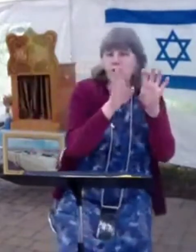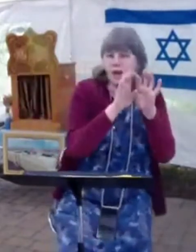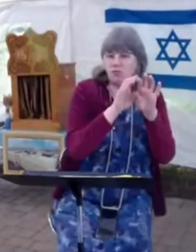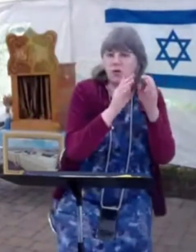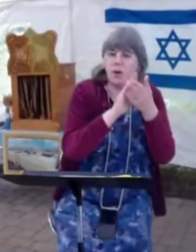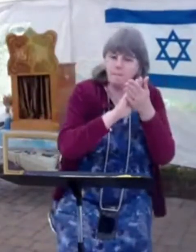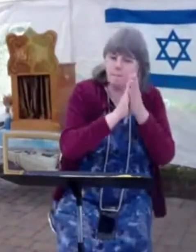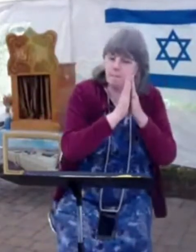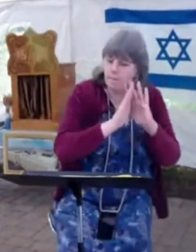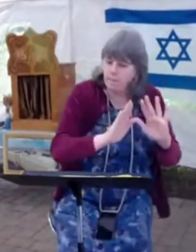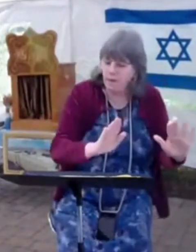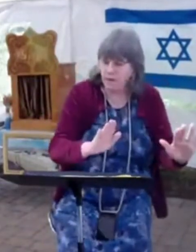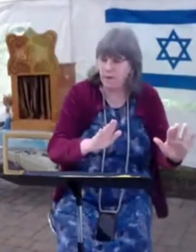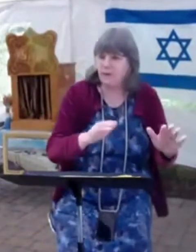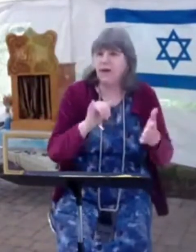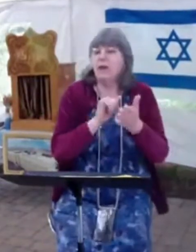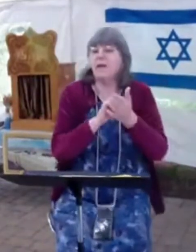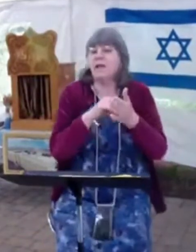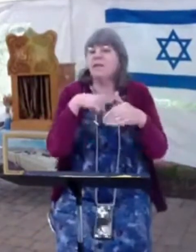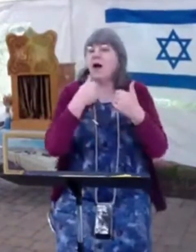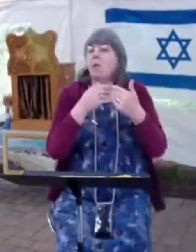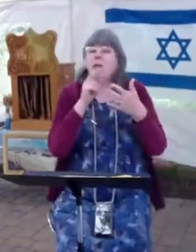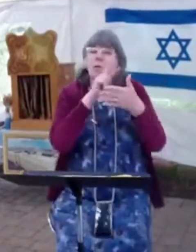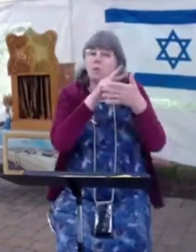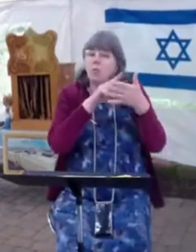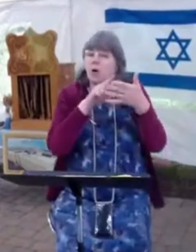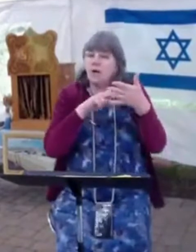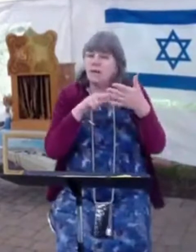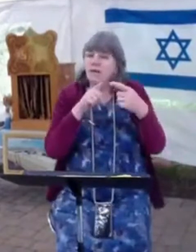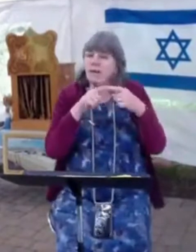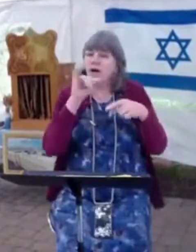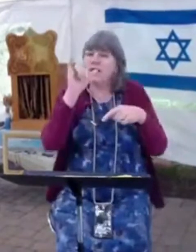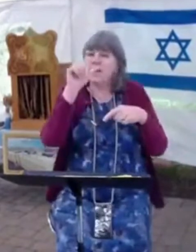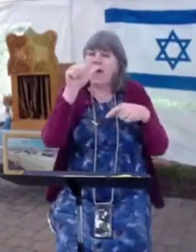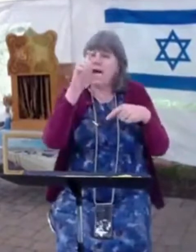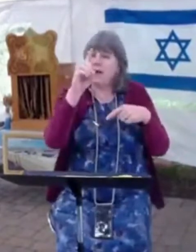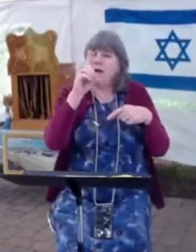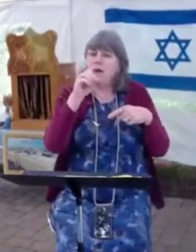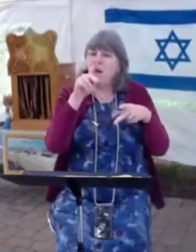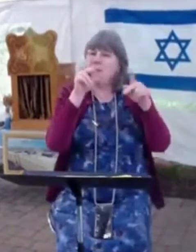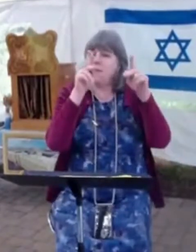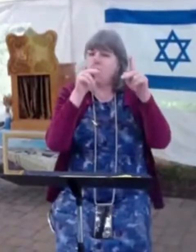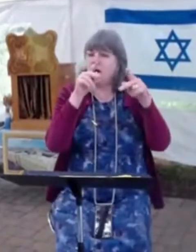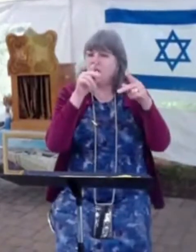That's why we've written it in our protocol in the Yad paper, that